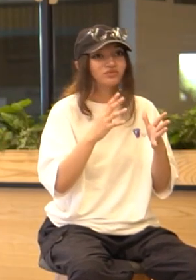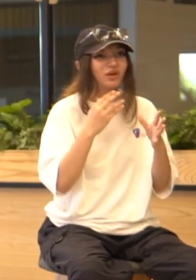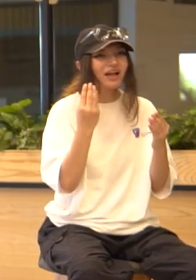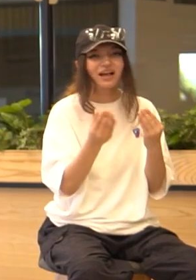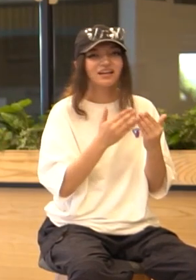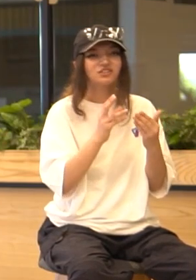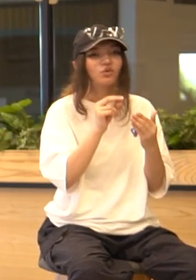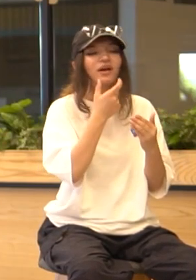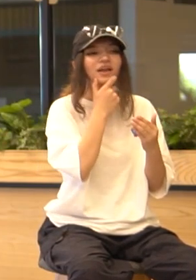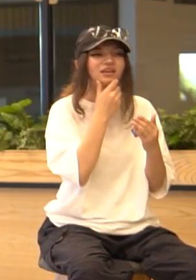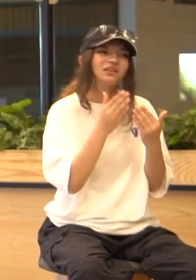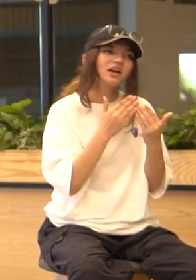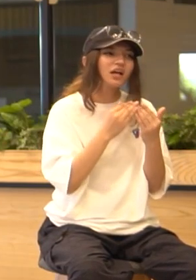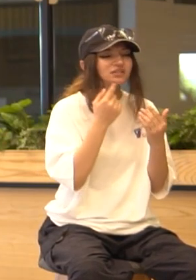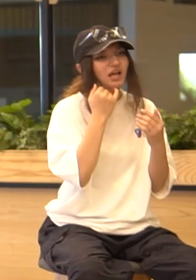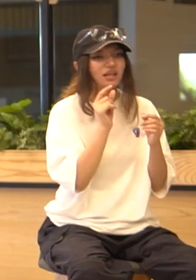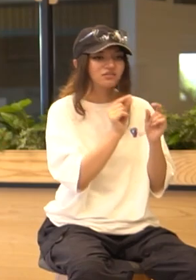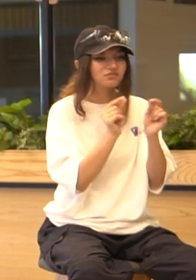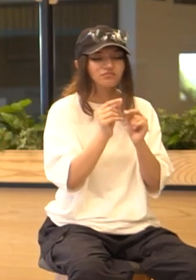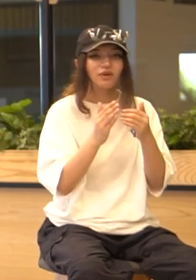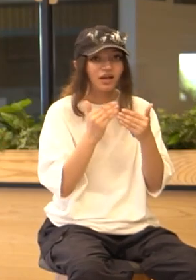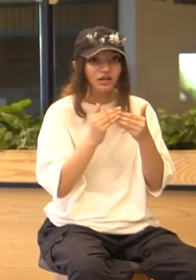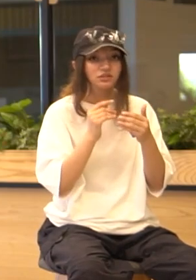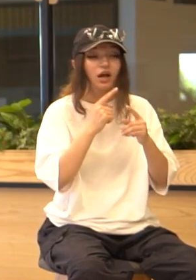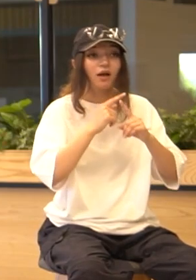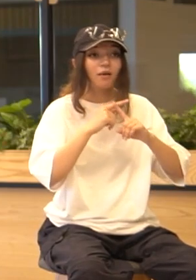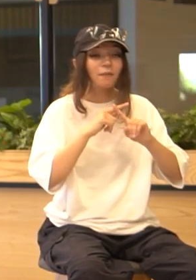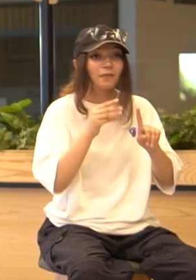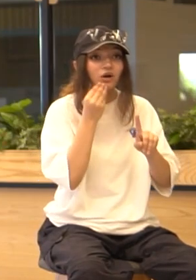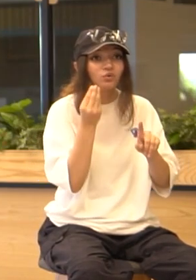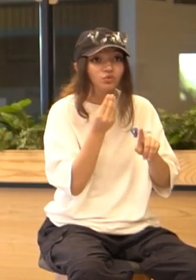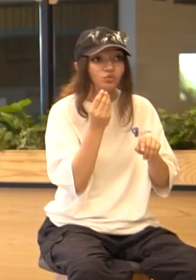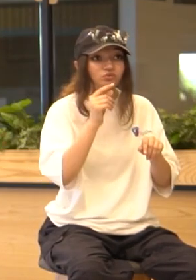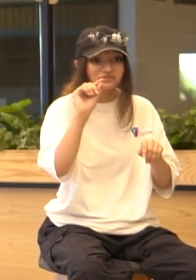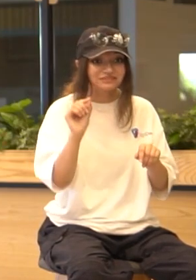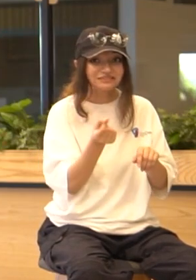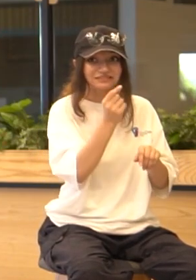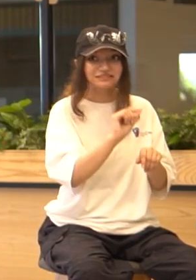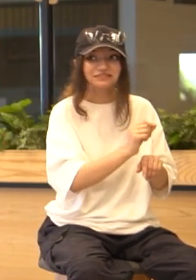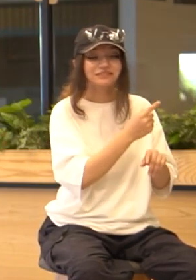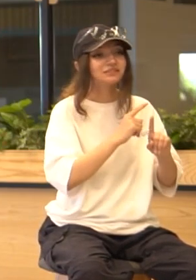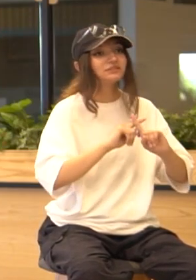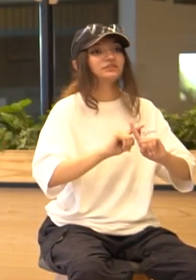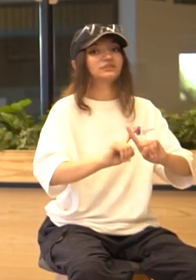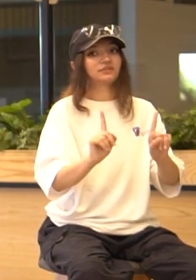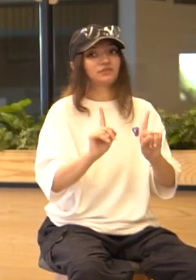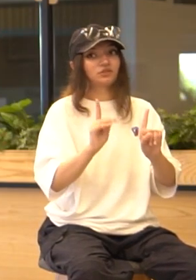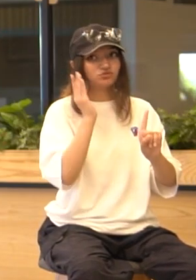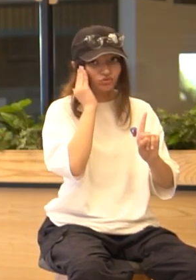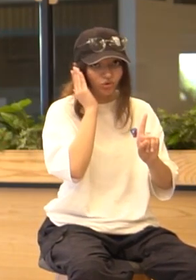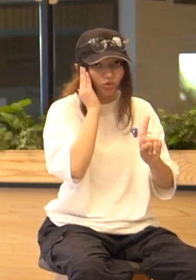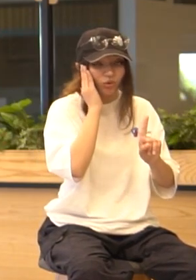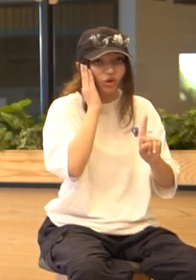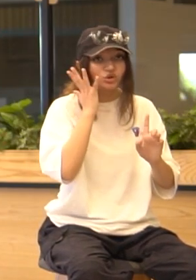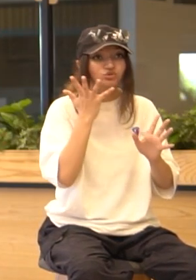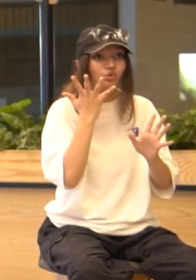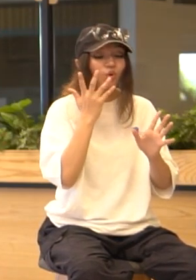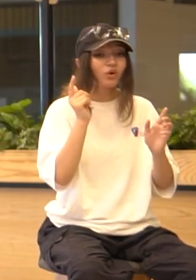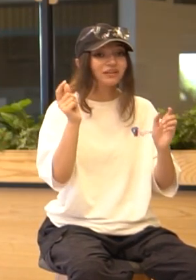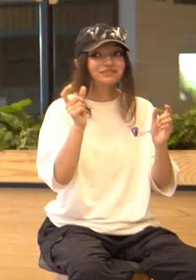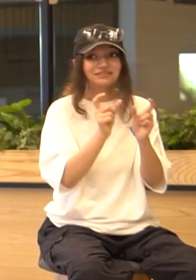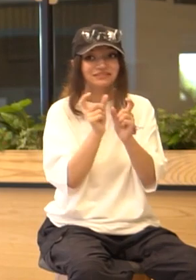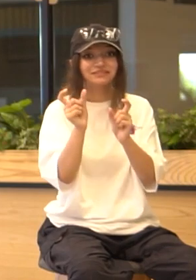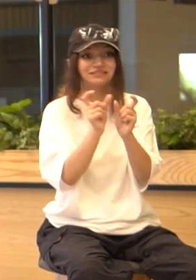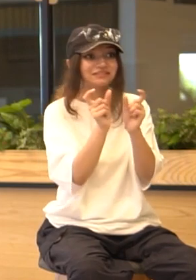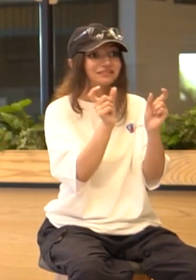not like English. Even in writing and design, there's a lot of way it connects. And each connection is